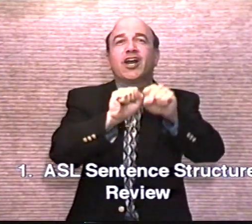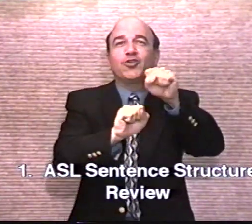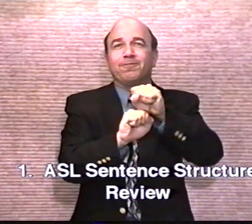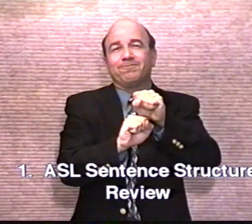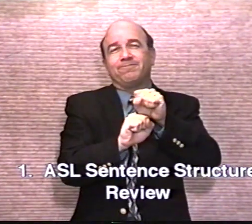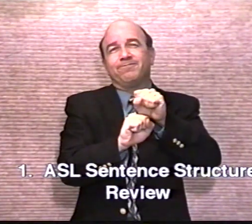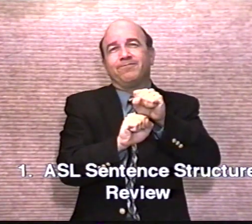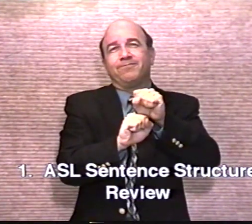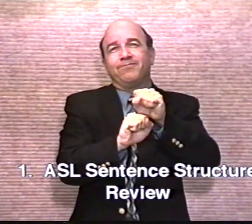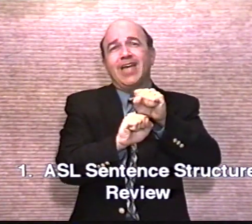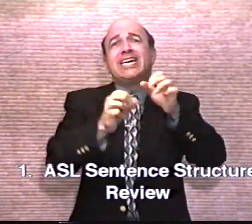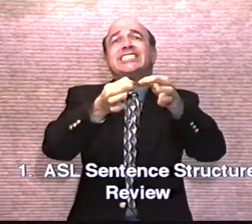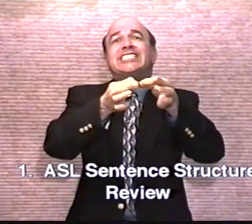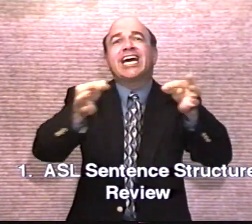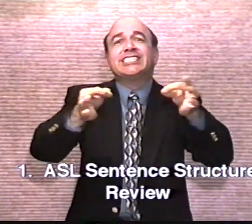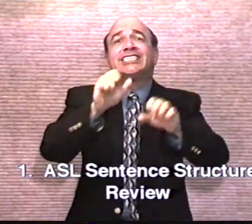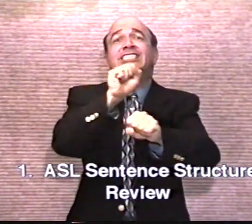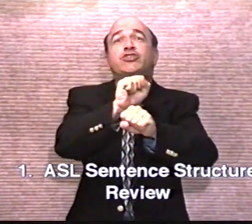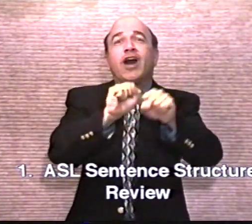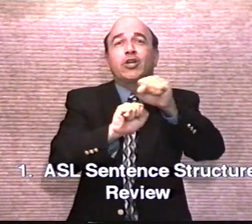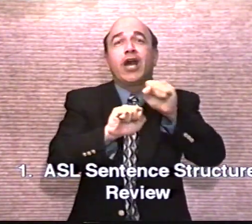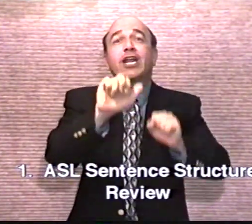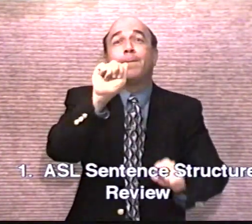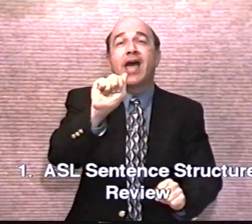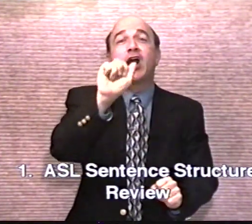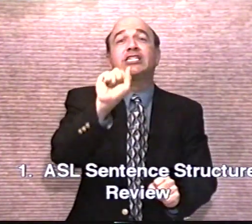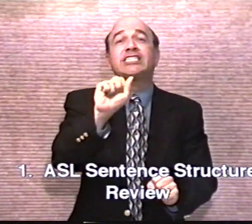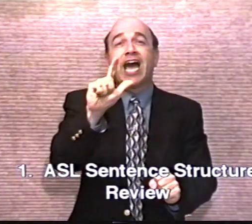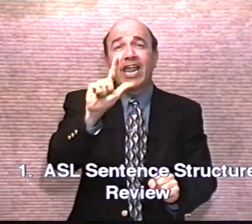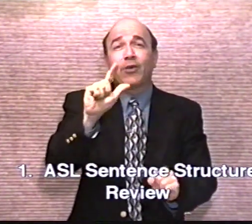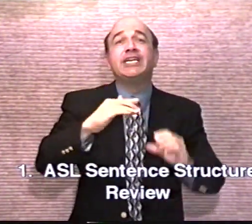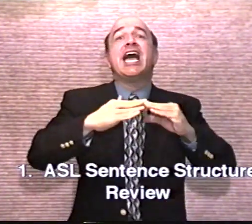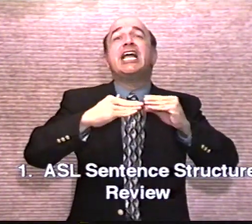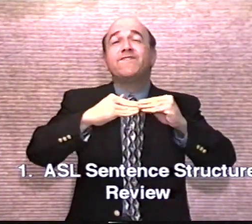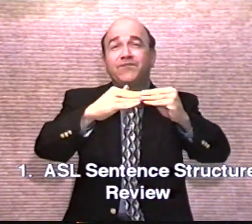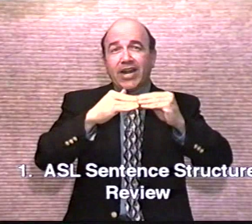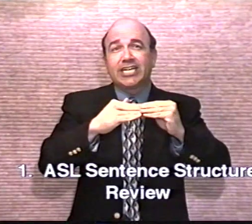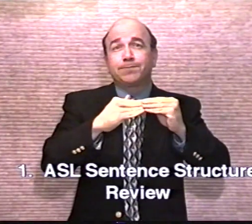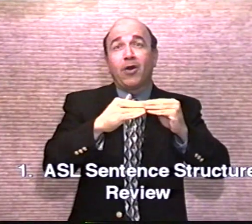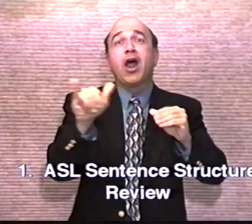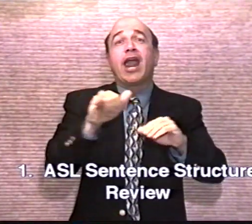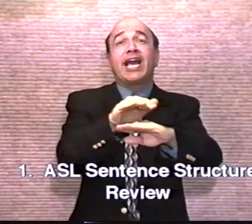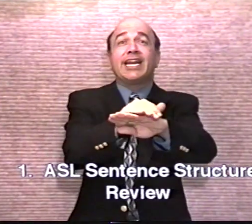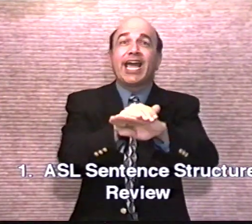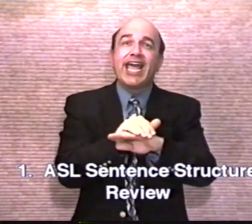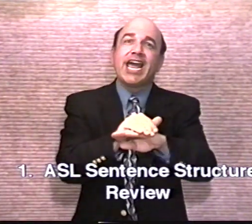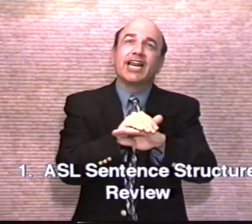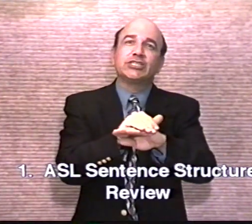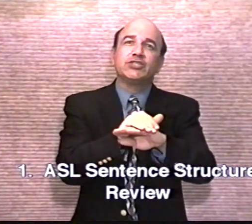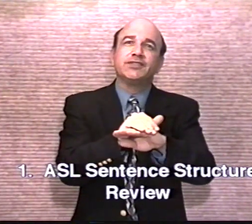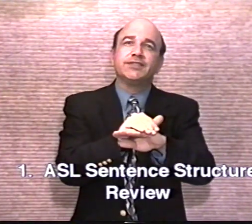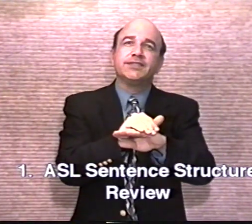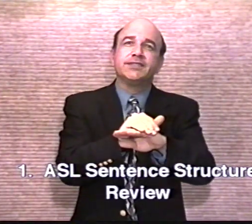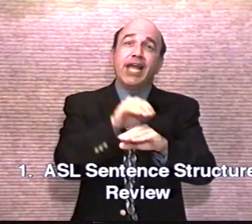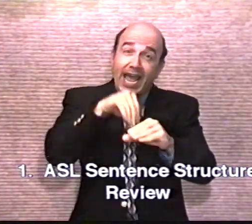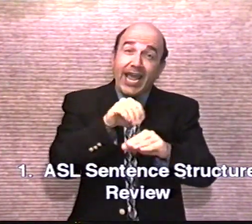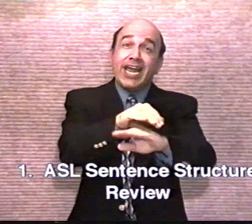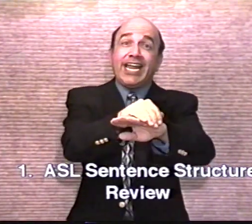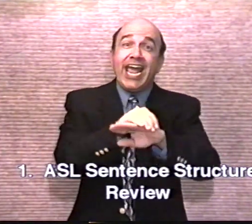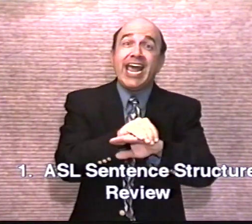structure. Sentence structure in American Sign Language is flexible like in English. In